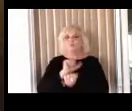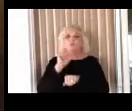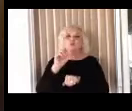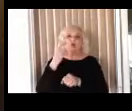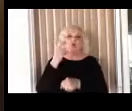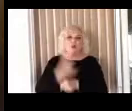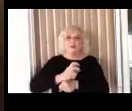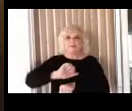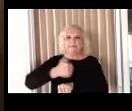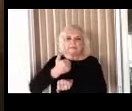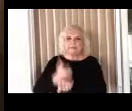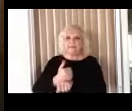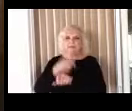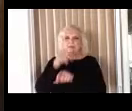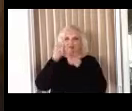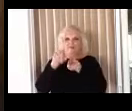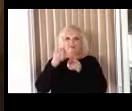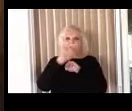on setting up this Zoom